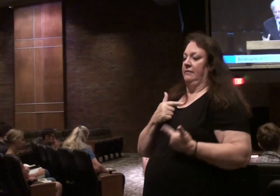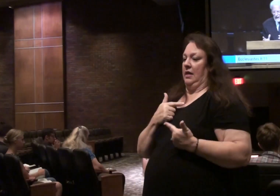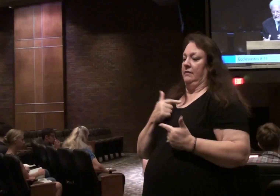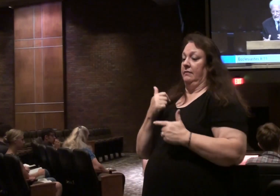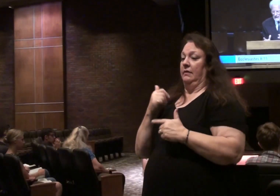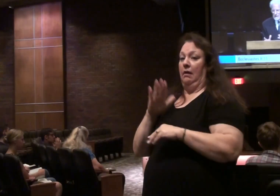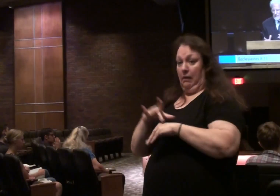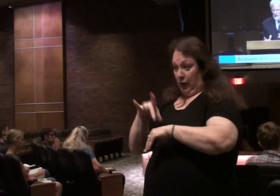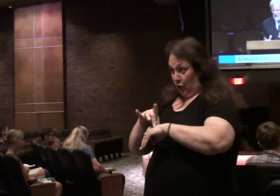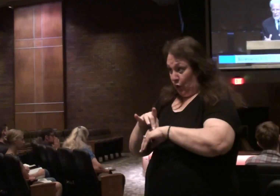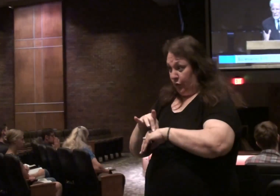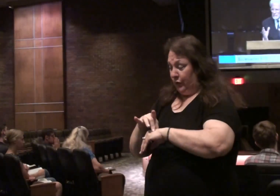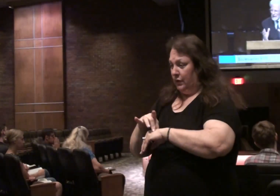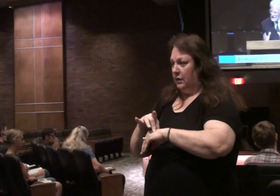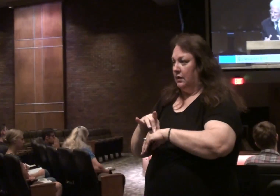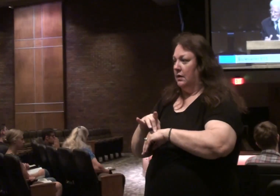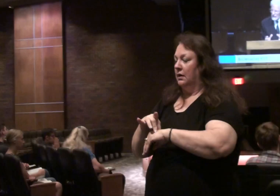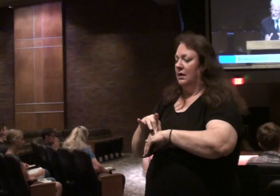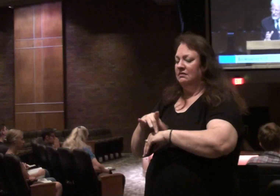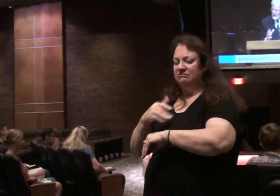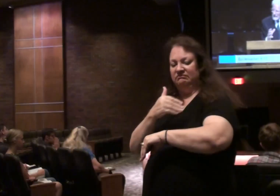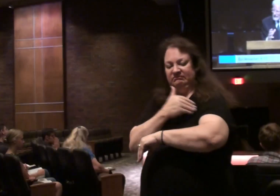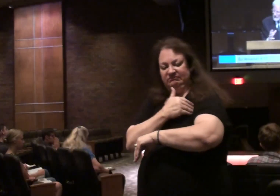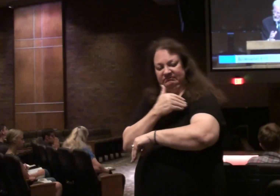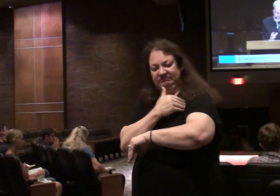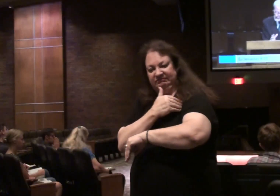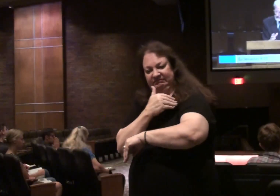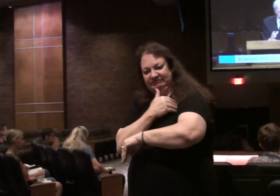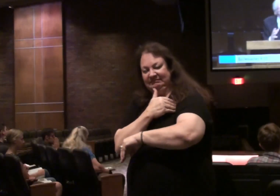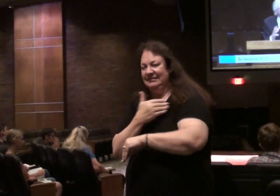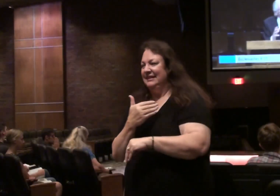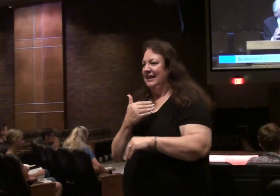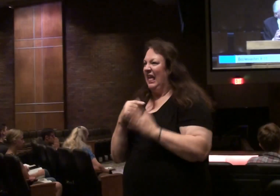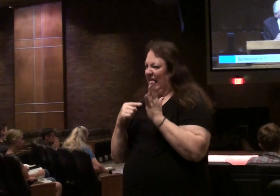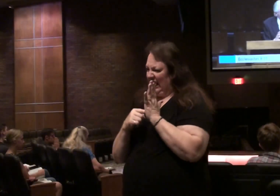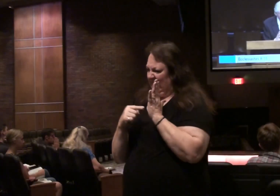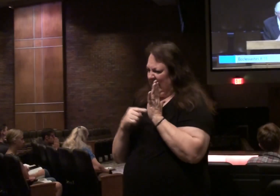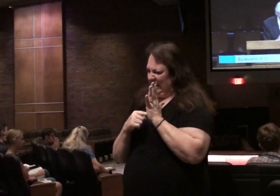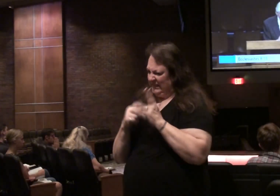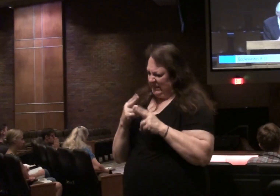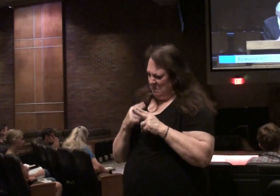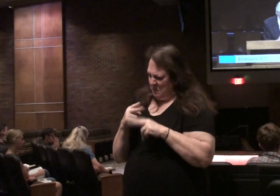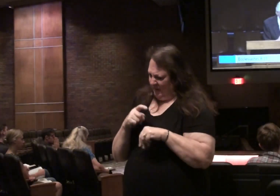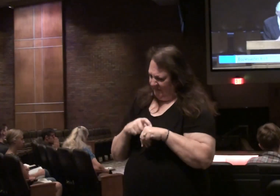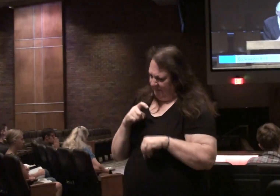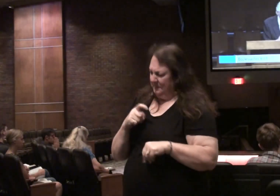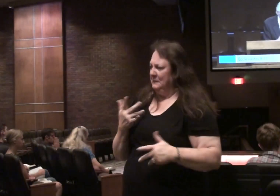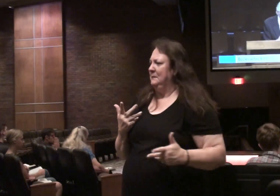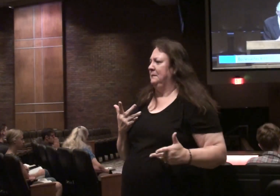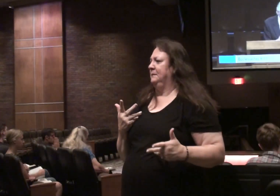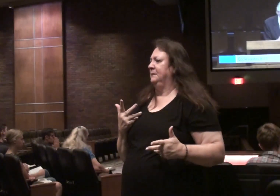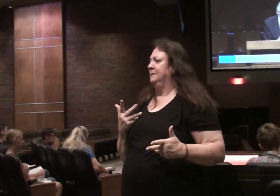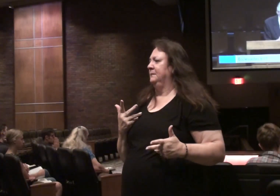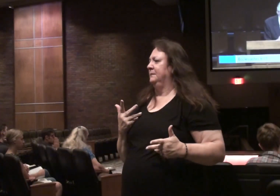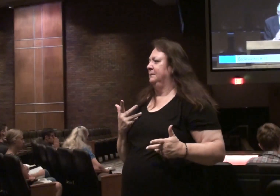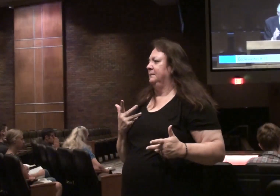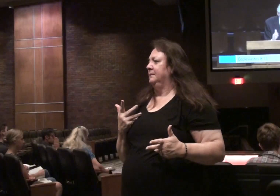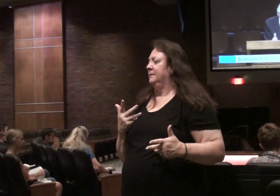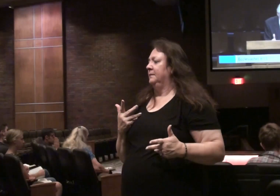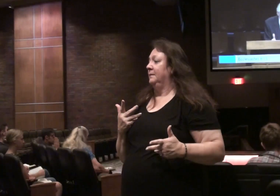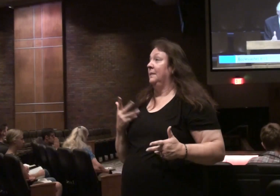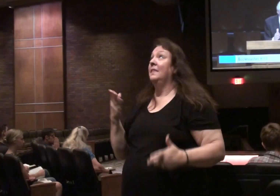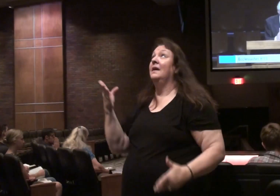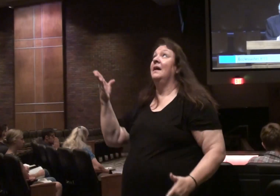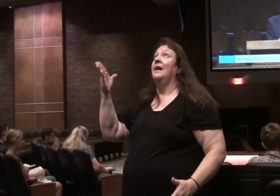under the sun, that reminder of this brief time we have,